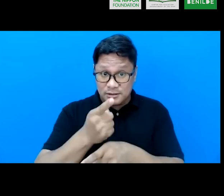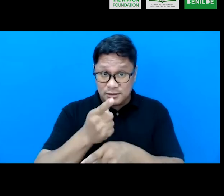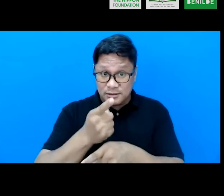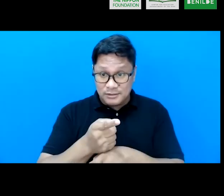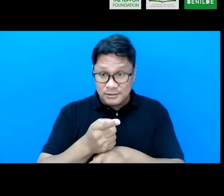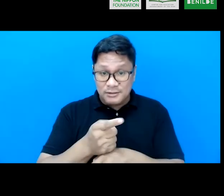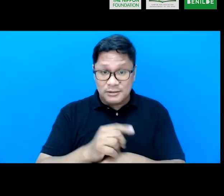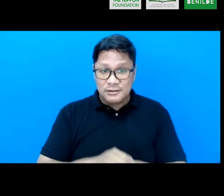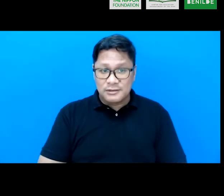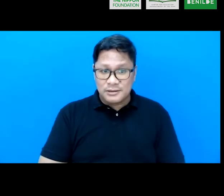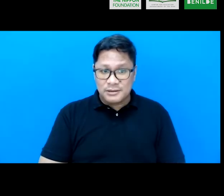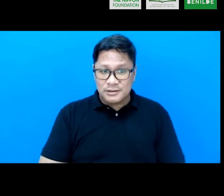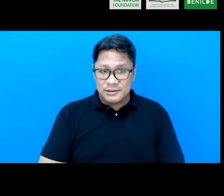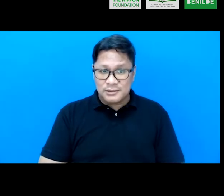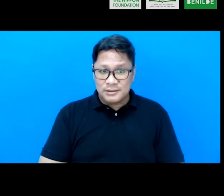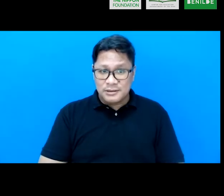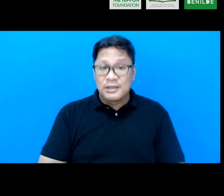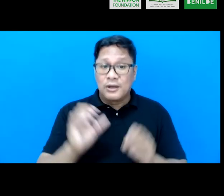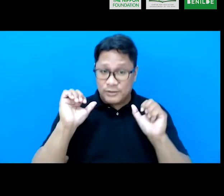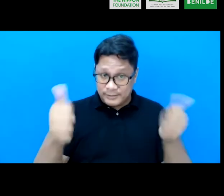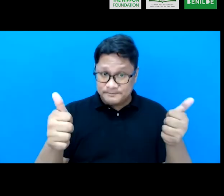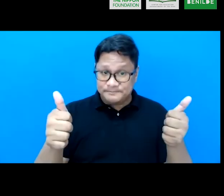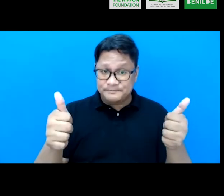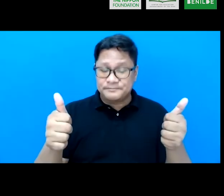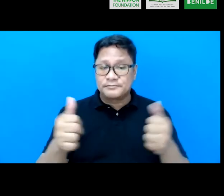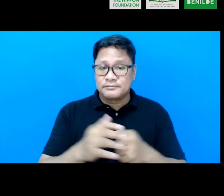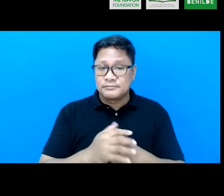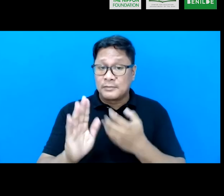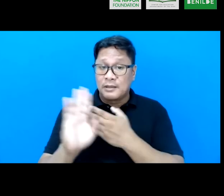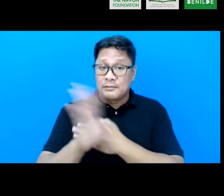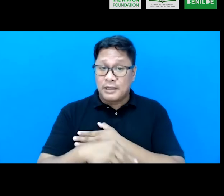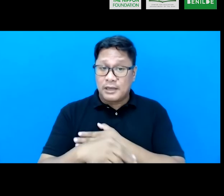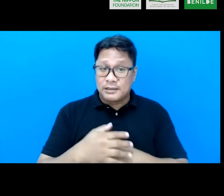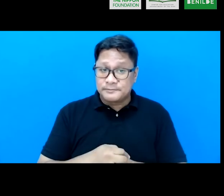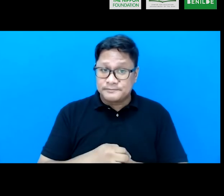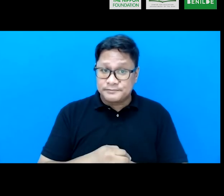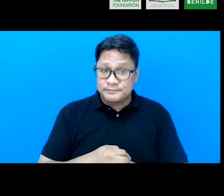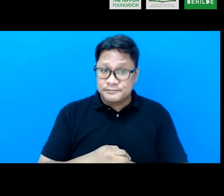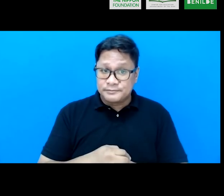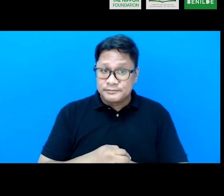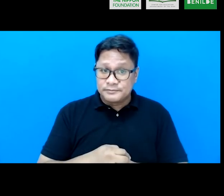Yeah, it's almost 3. Okay, so come back at 3:10.